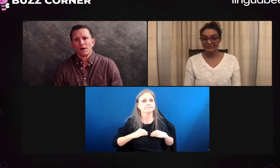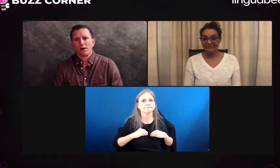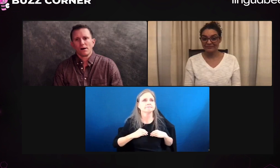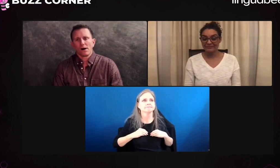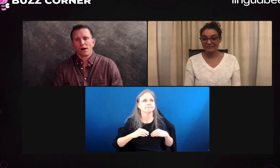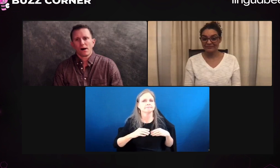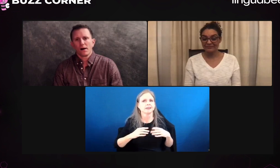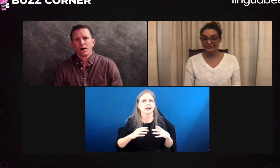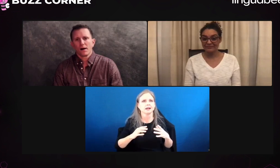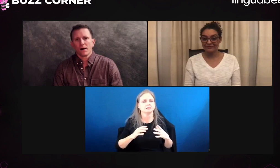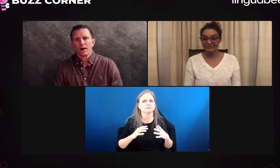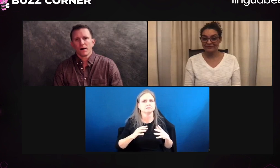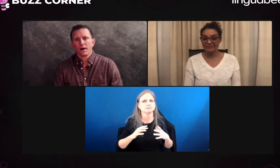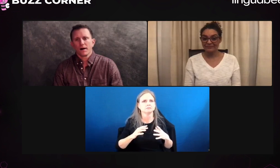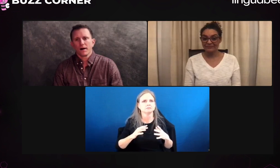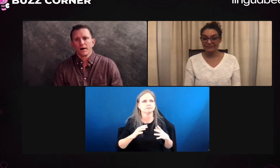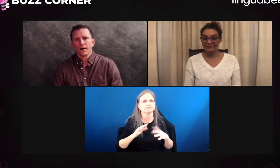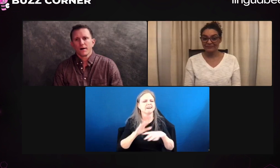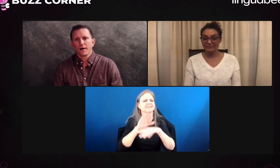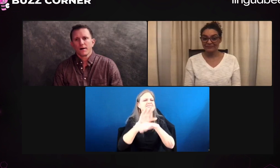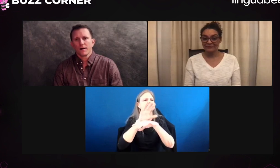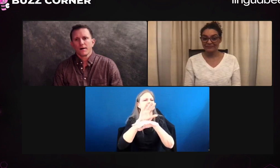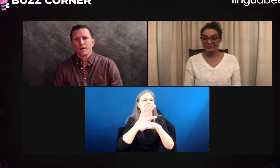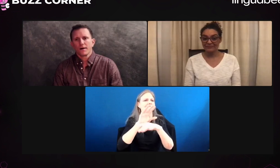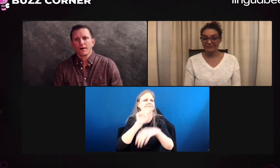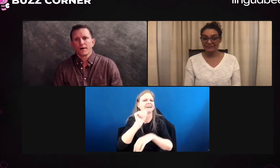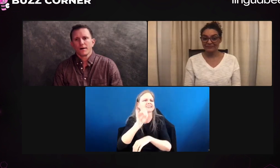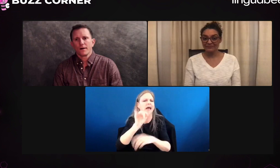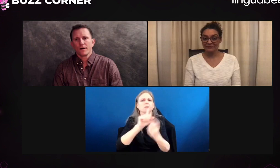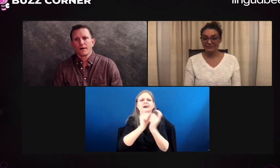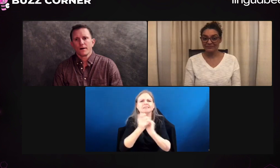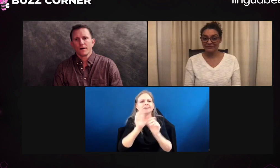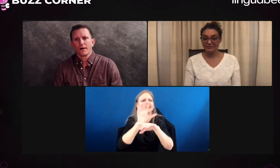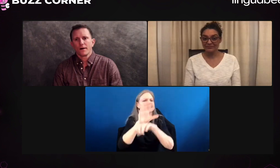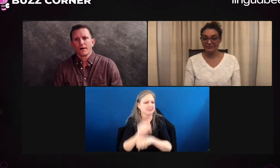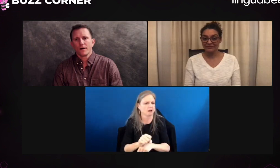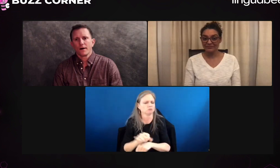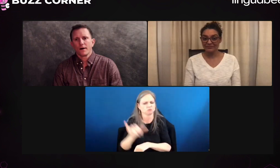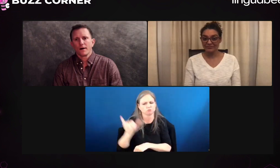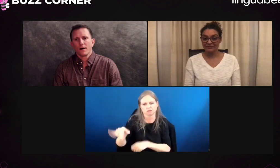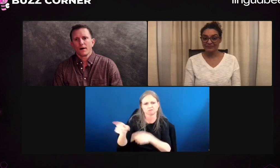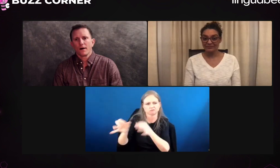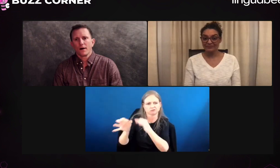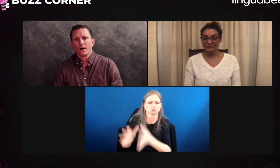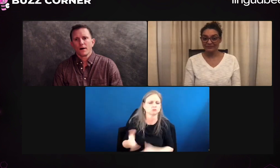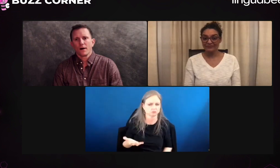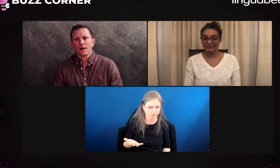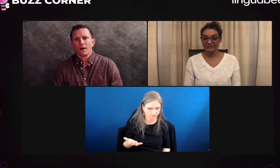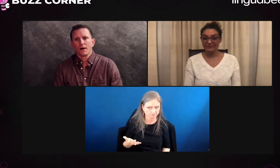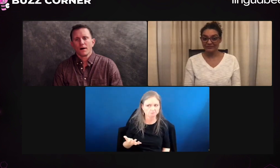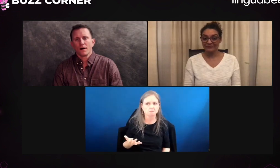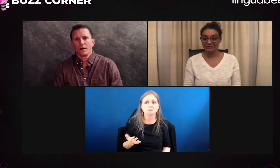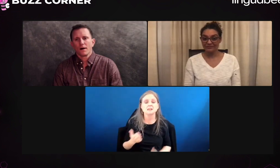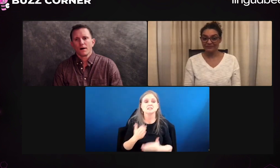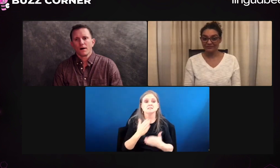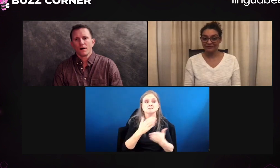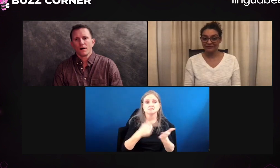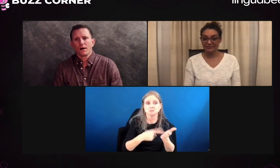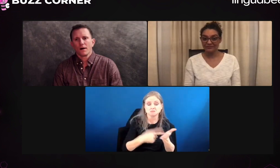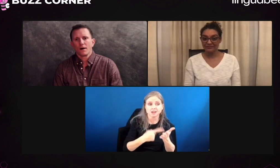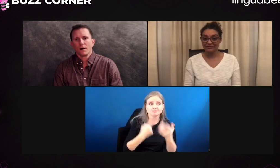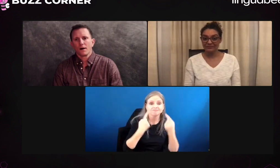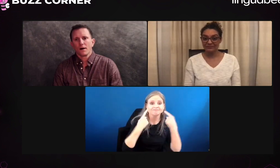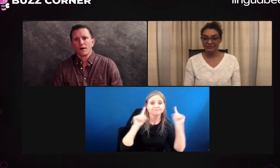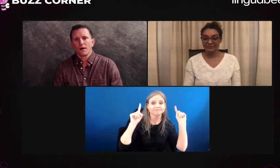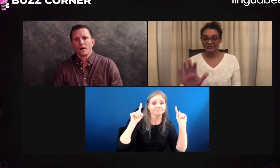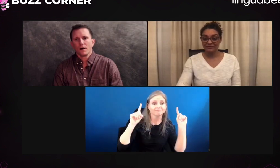I didn't realize that I could request specific interpreters. And so I just got used to what I